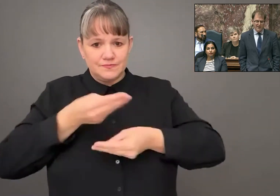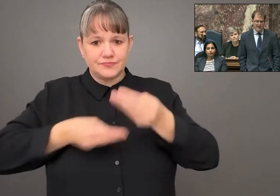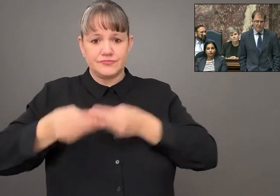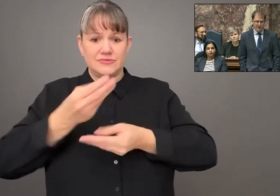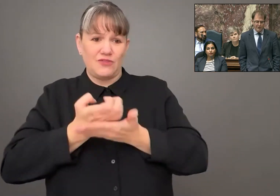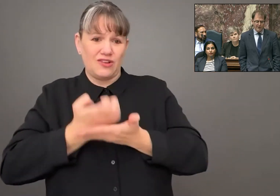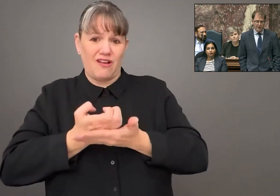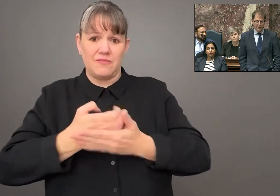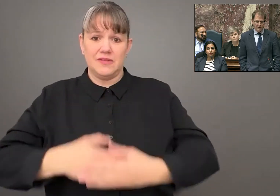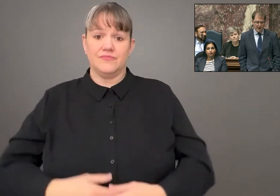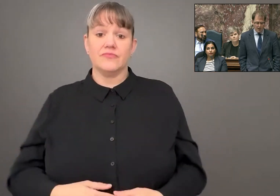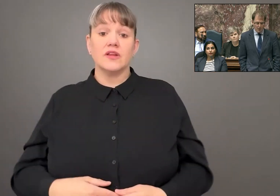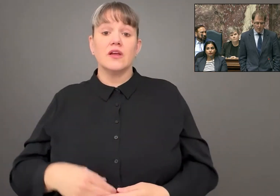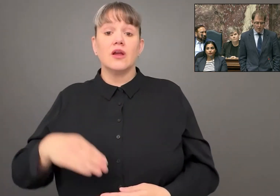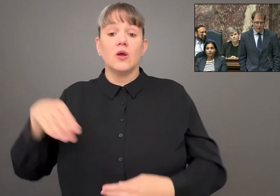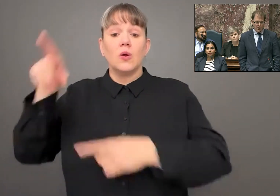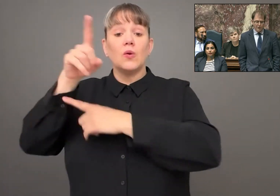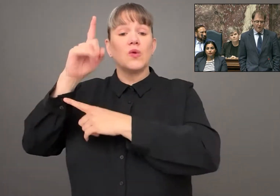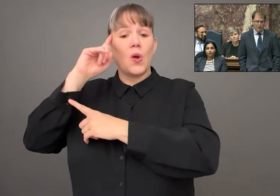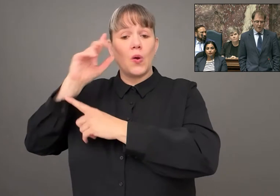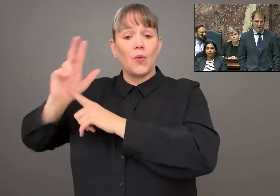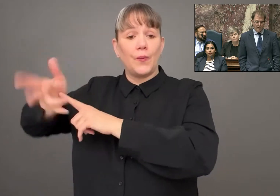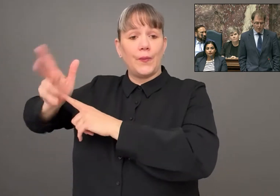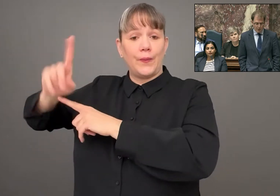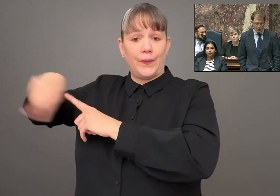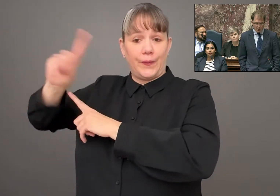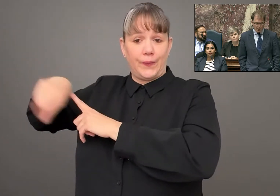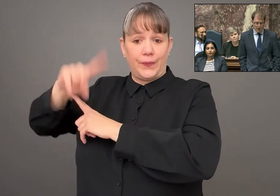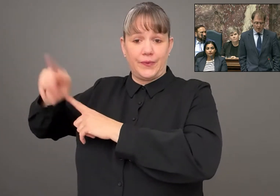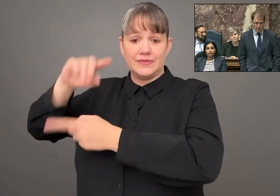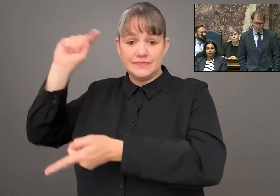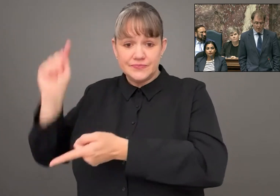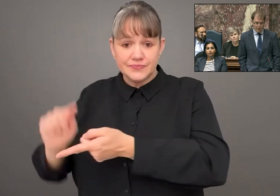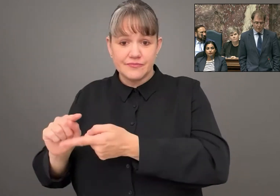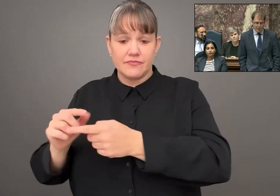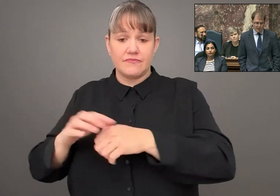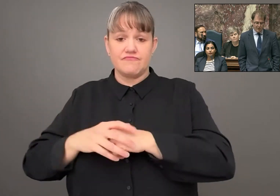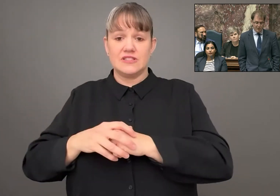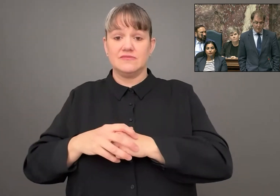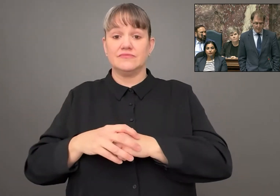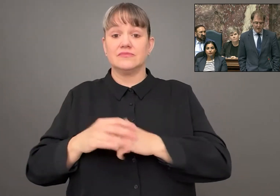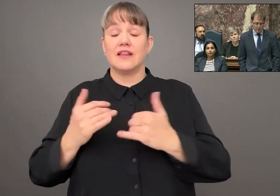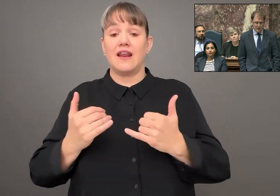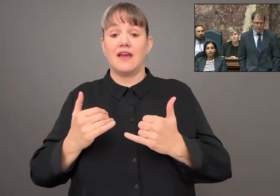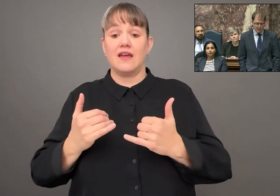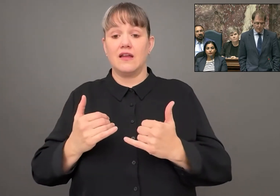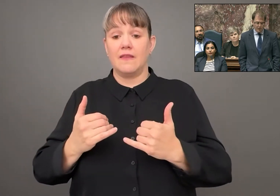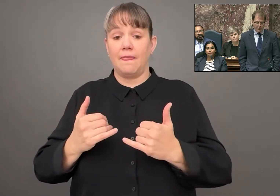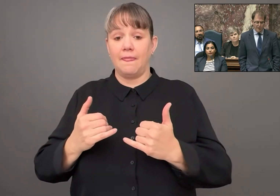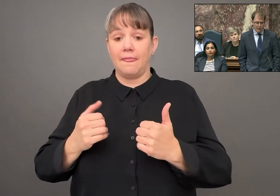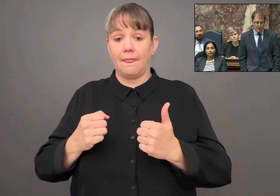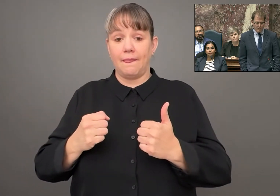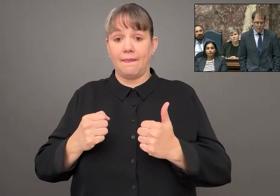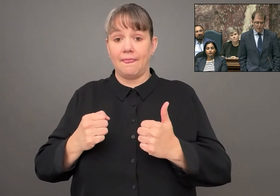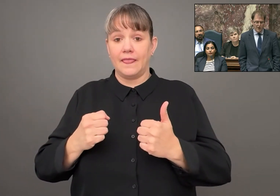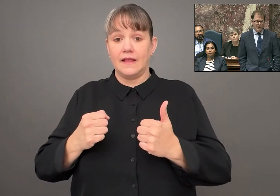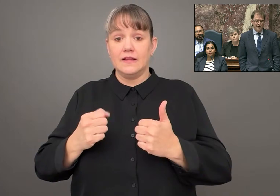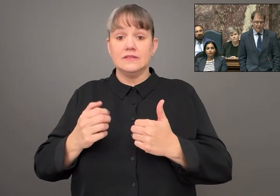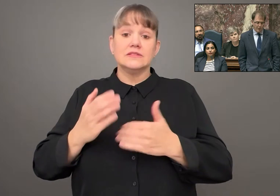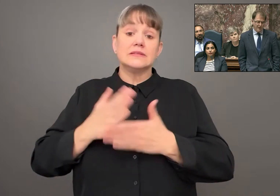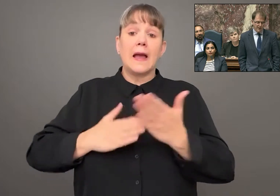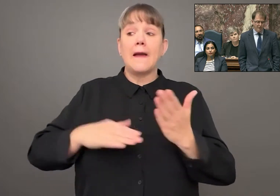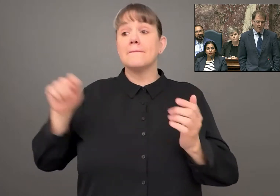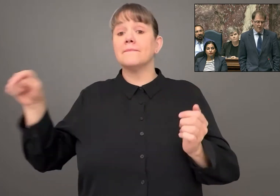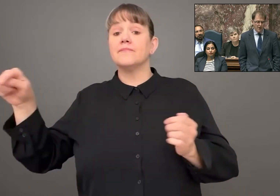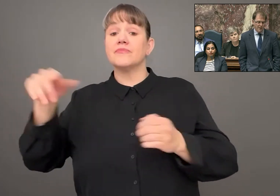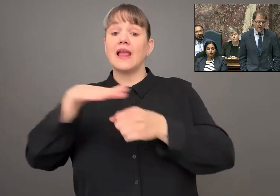and we think investing now, contrary to what other jurisdictions may be doing, especially those south of the border, is